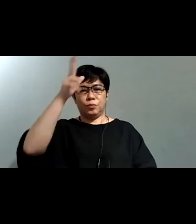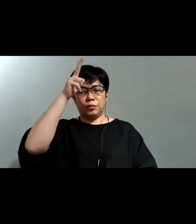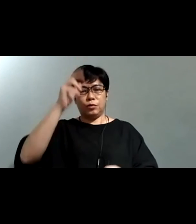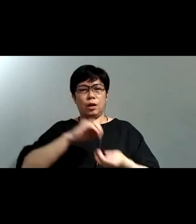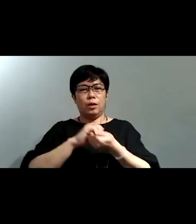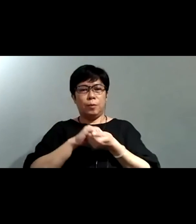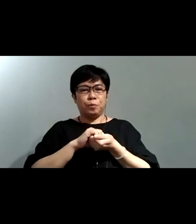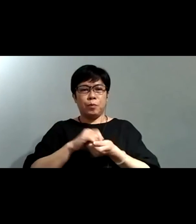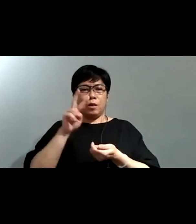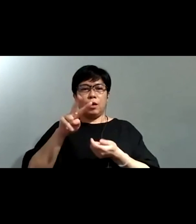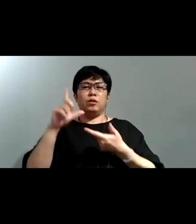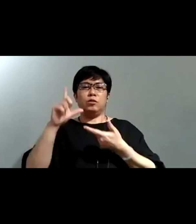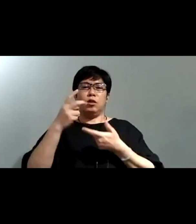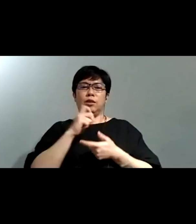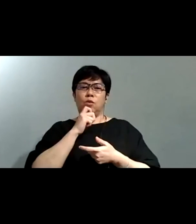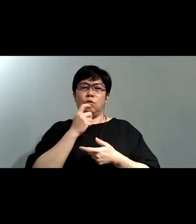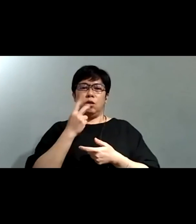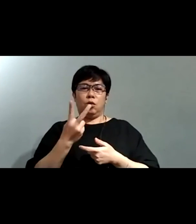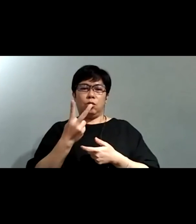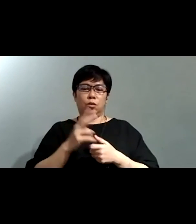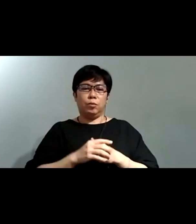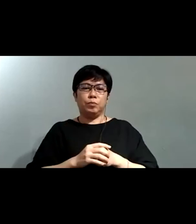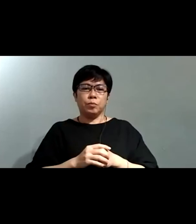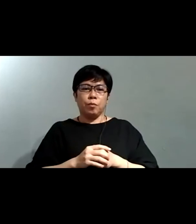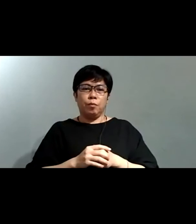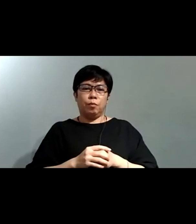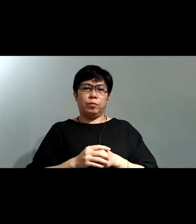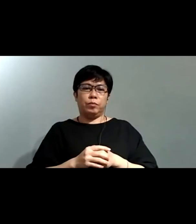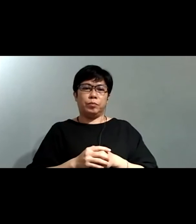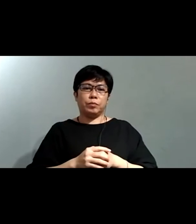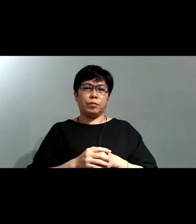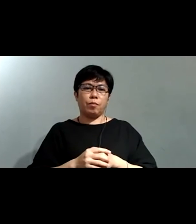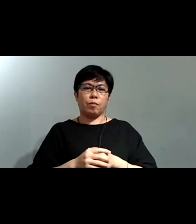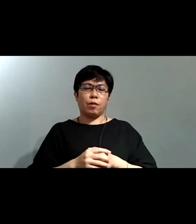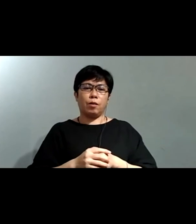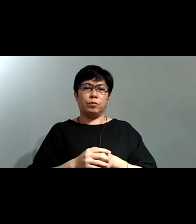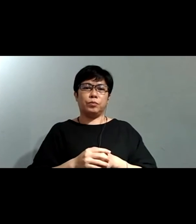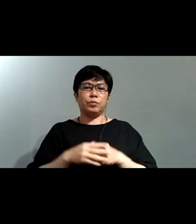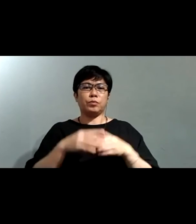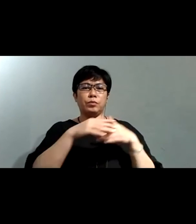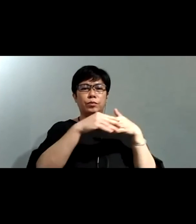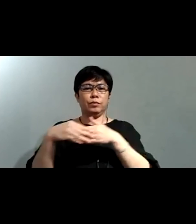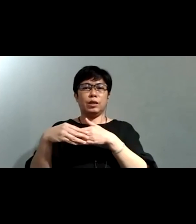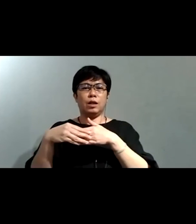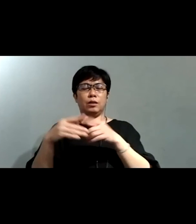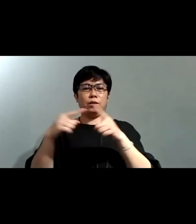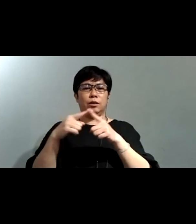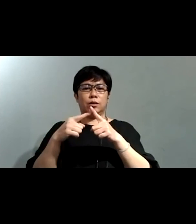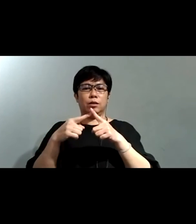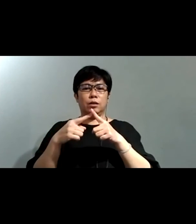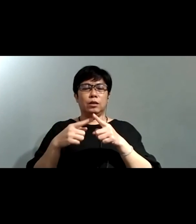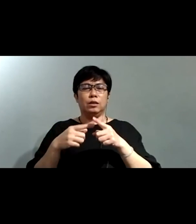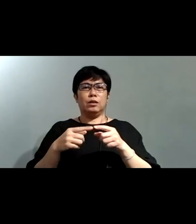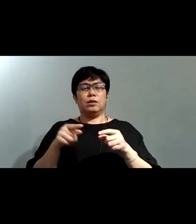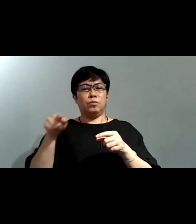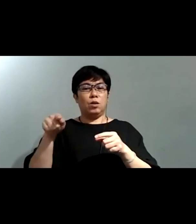The guide who are lead the tour are the district officer of Central and Western District,